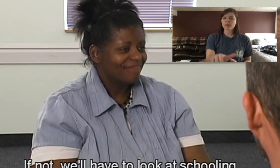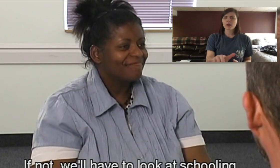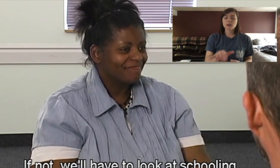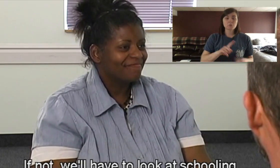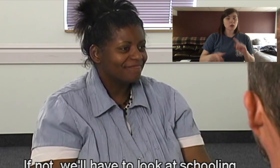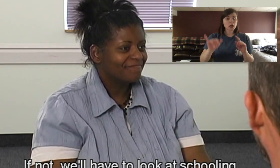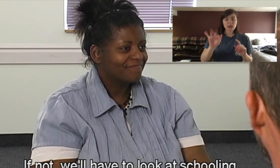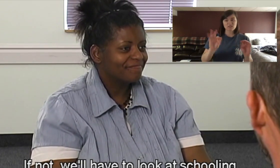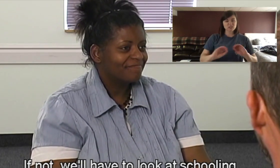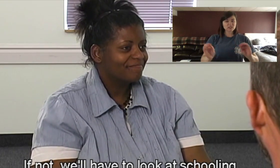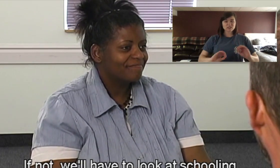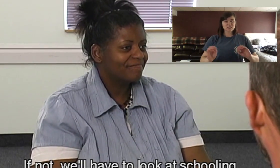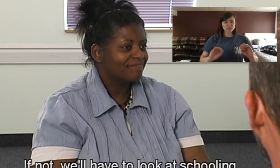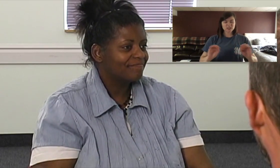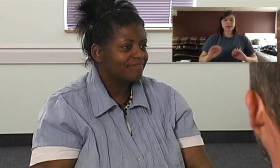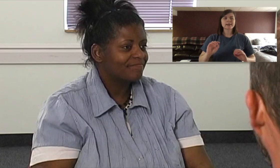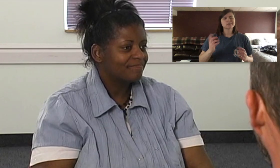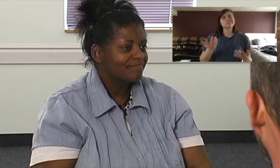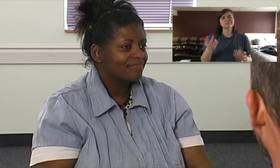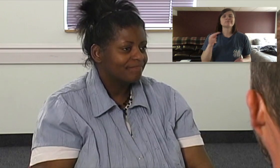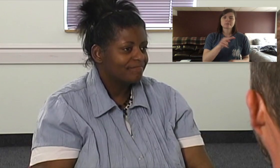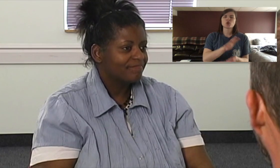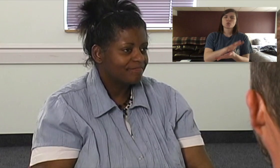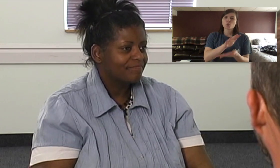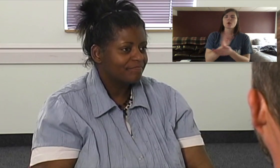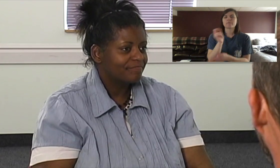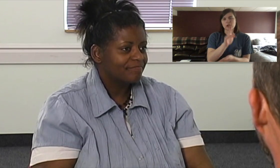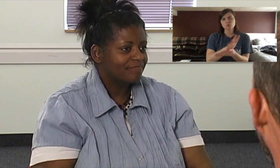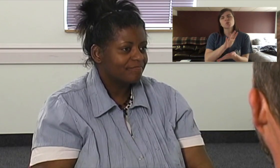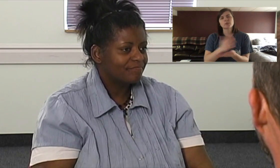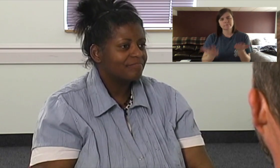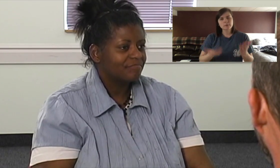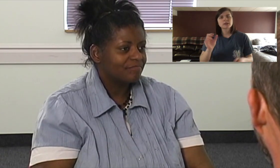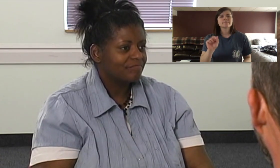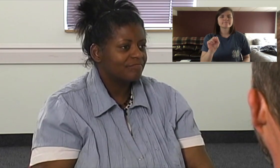If not, we'll have to look at schooling.